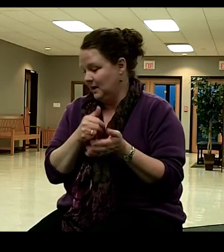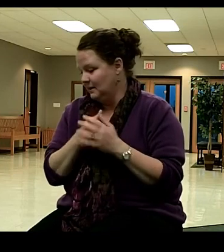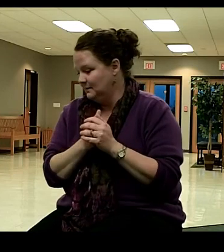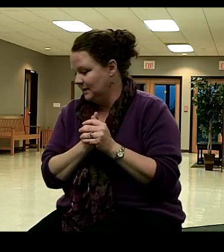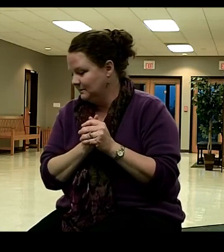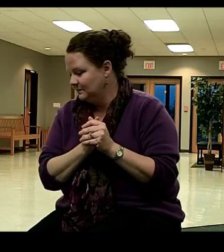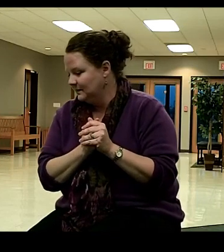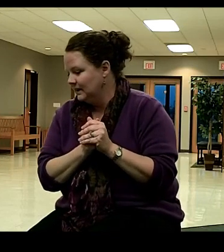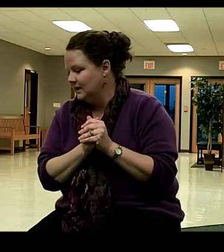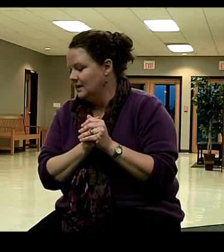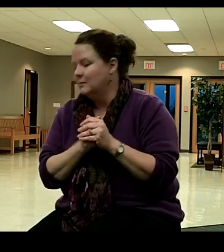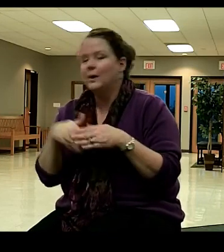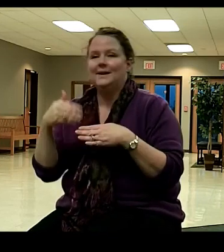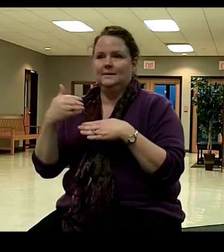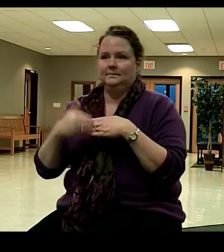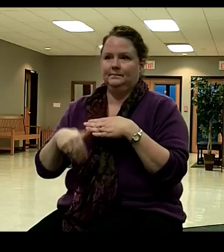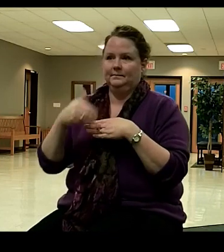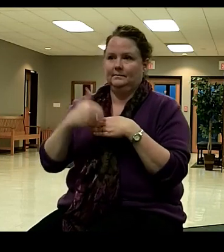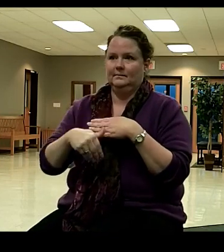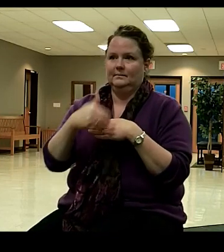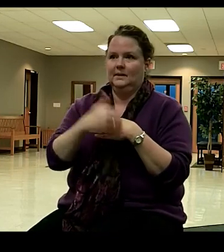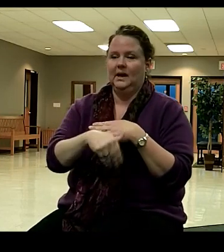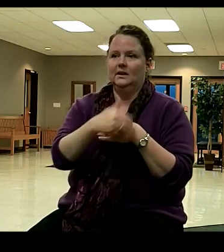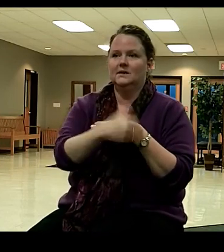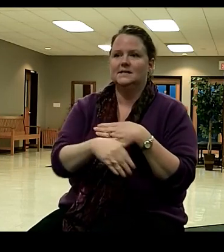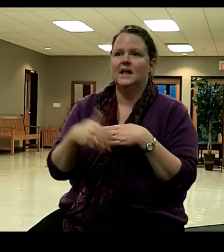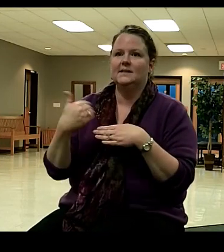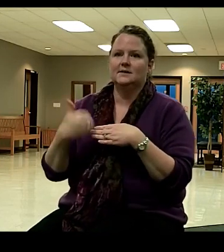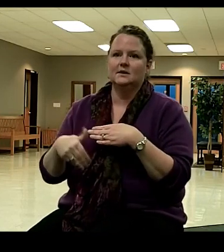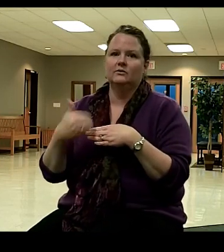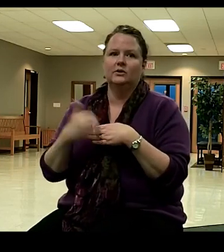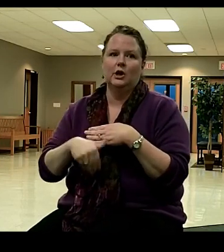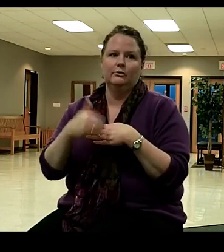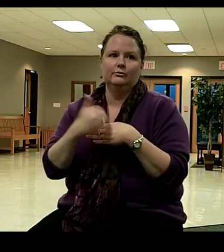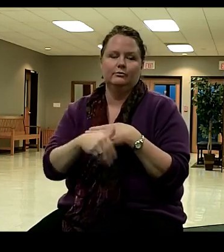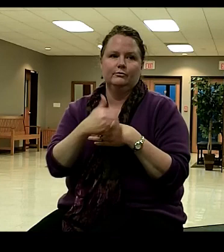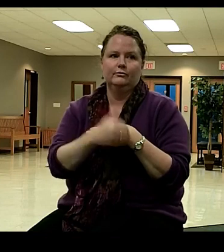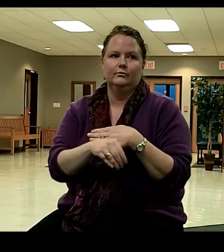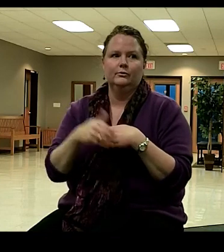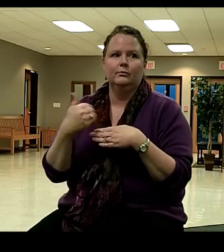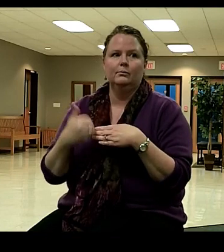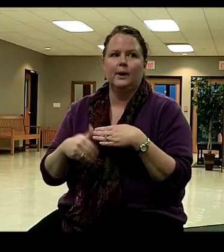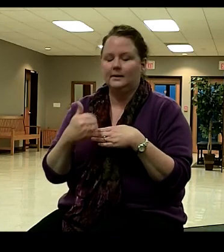Jamaica. Bread. Like slices off of a loaf. Bread.